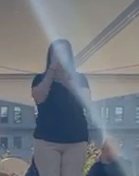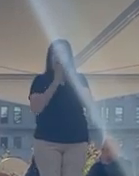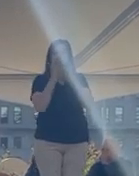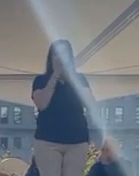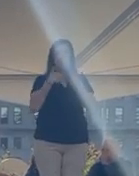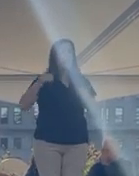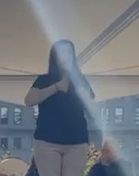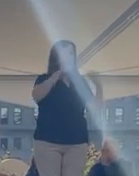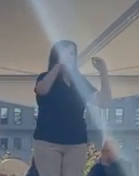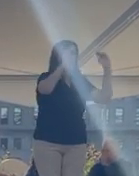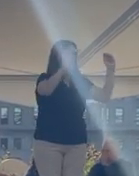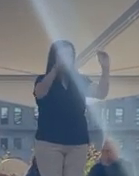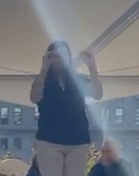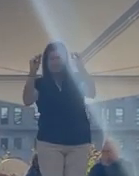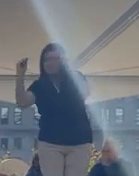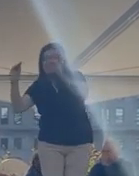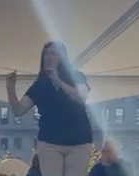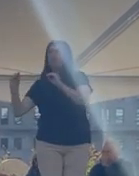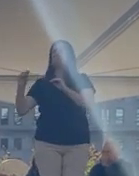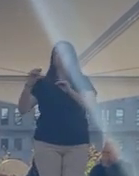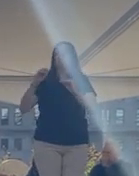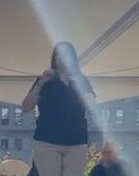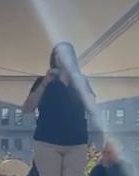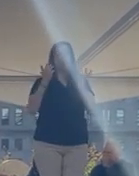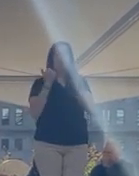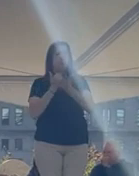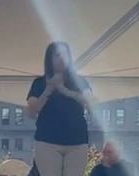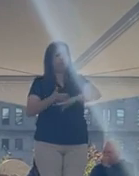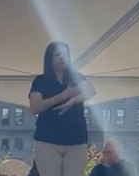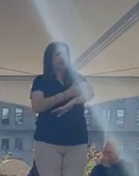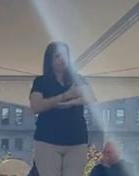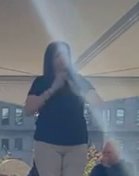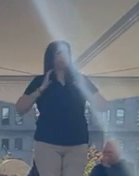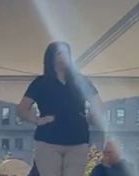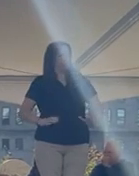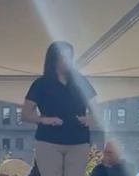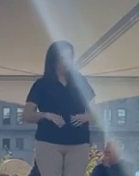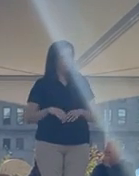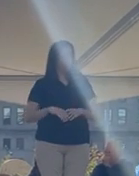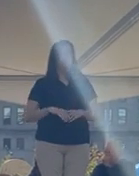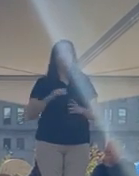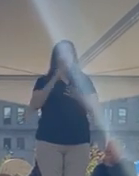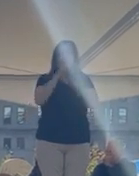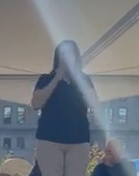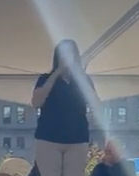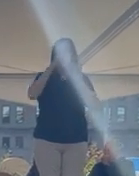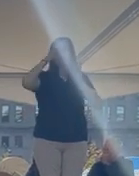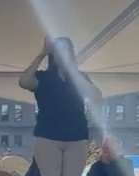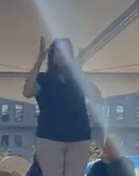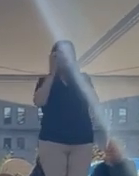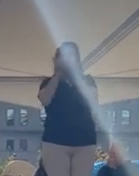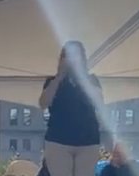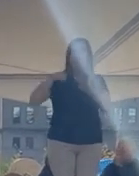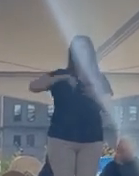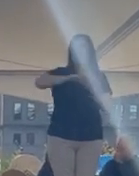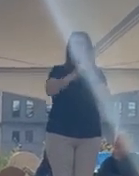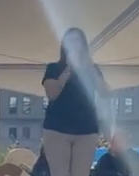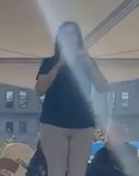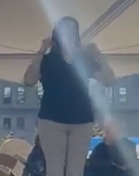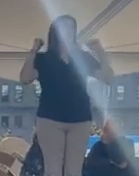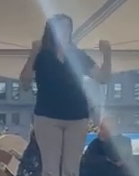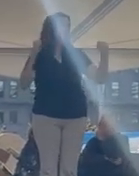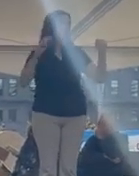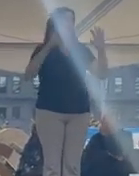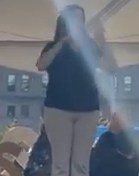educate, and to bring about citizenry. Arts and creativity make us stronger as individuals,